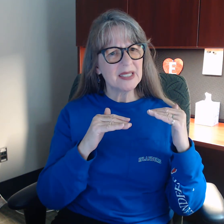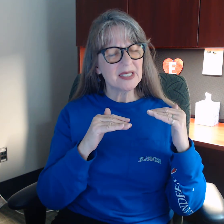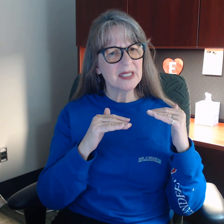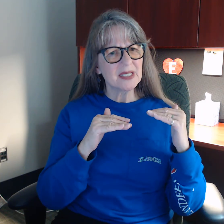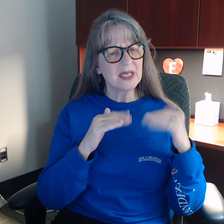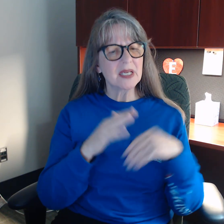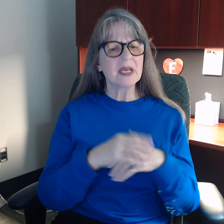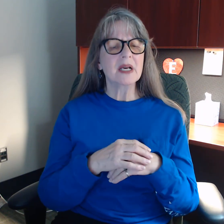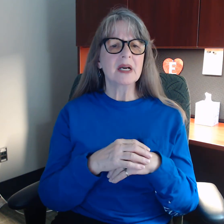this?